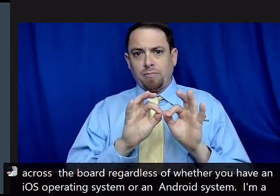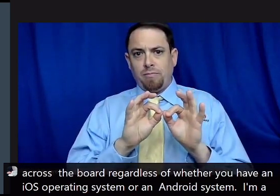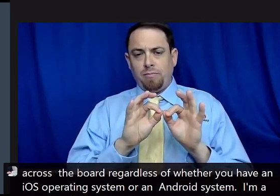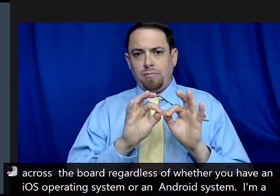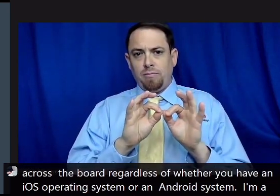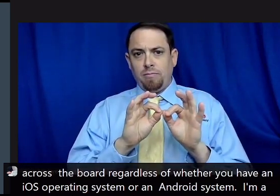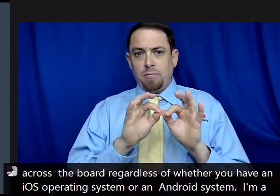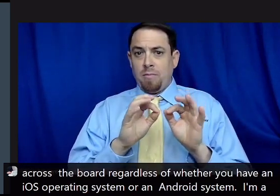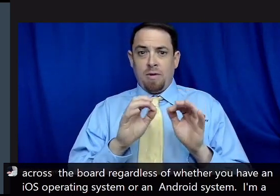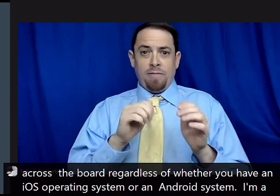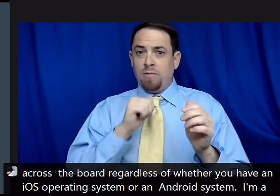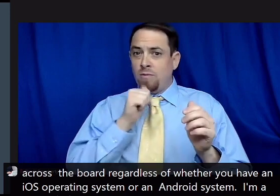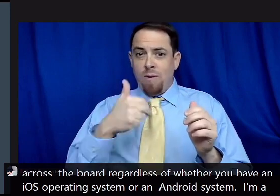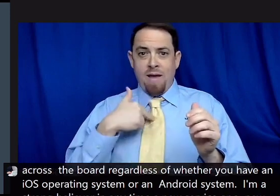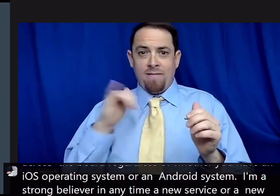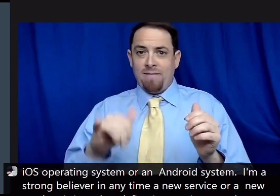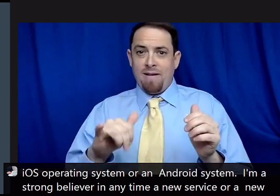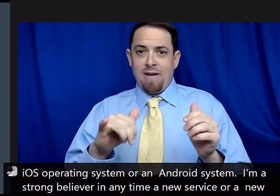most important.